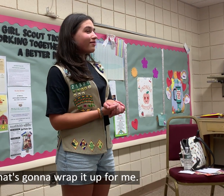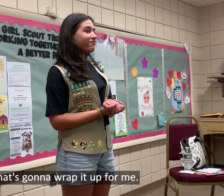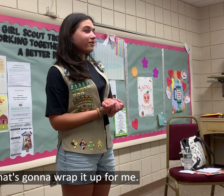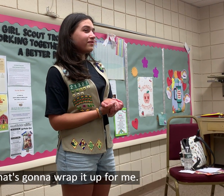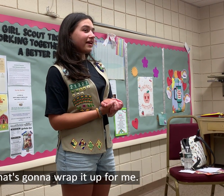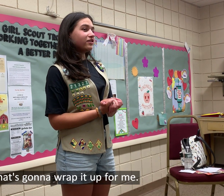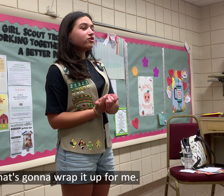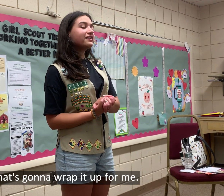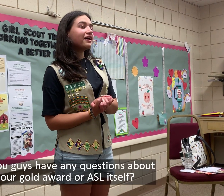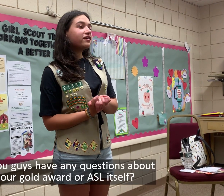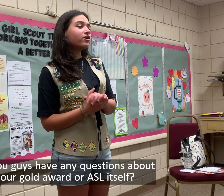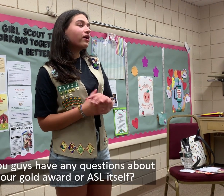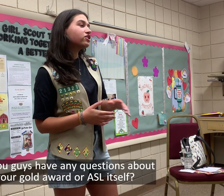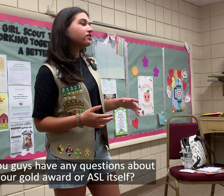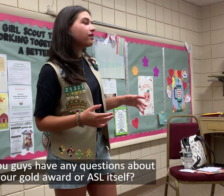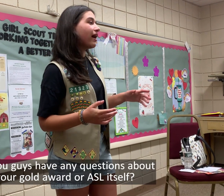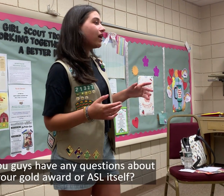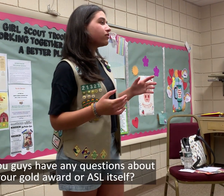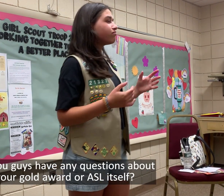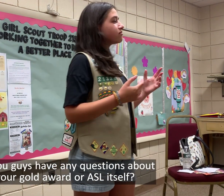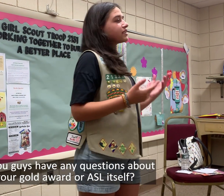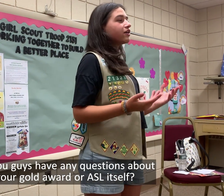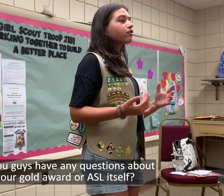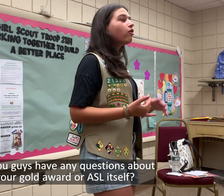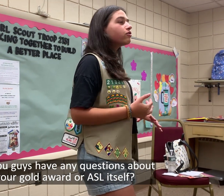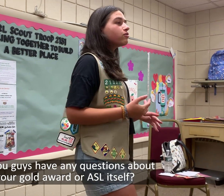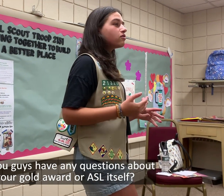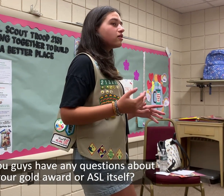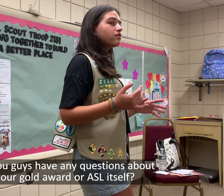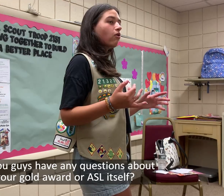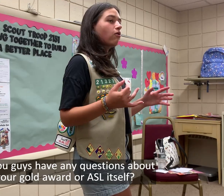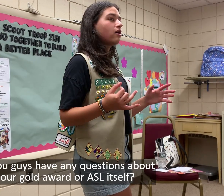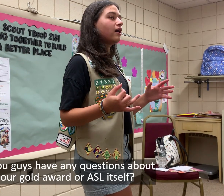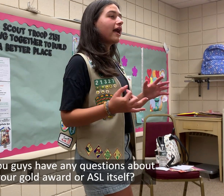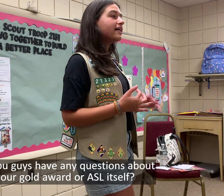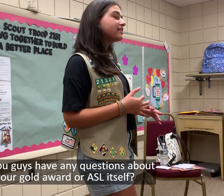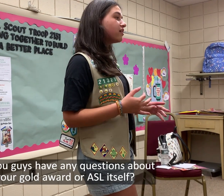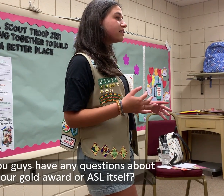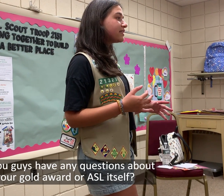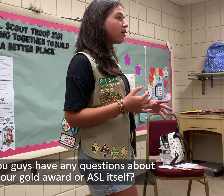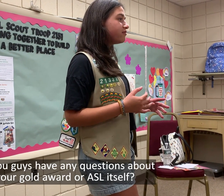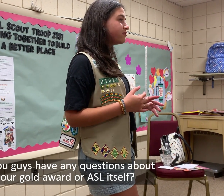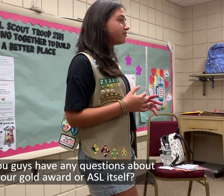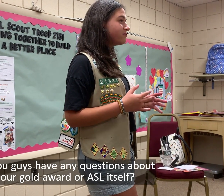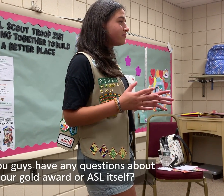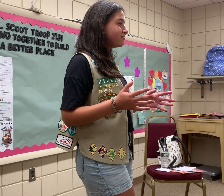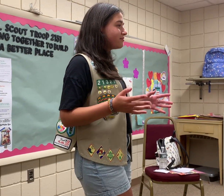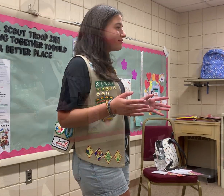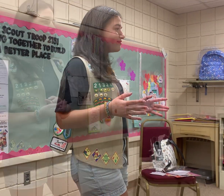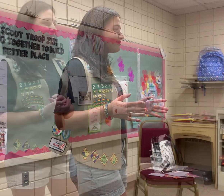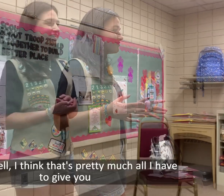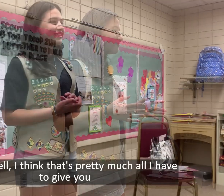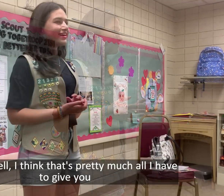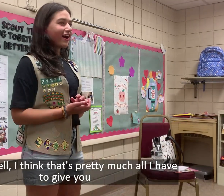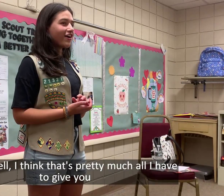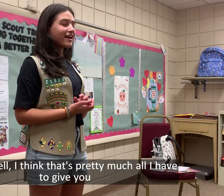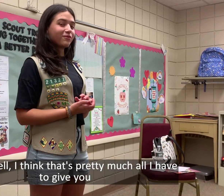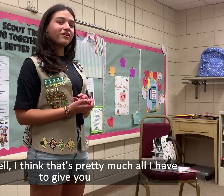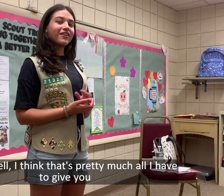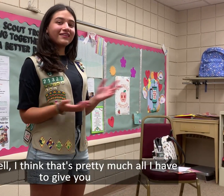for me. Do you guys have any questions about, say, your Gold Award or ASL itself? All right, well, I think that that's